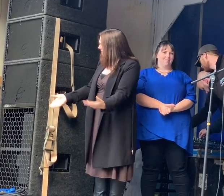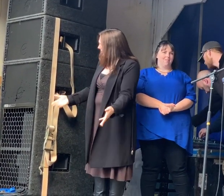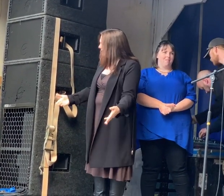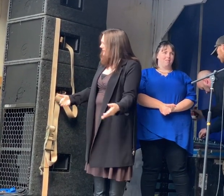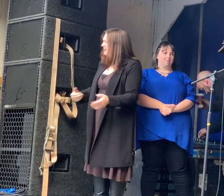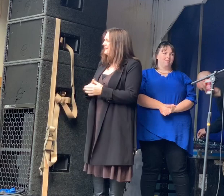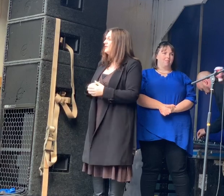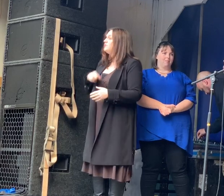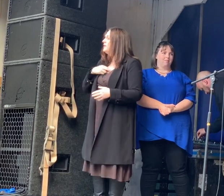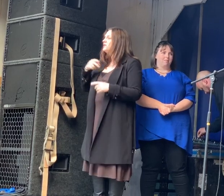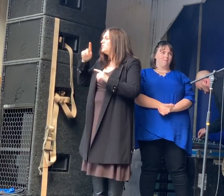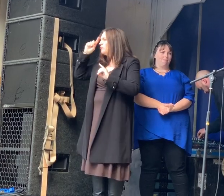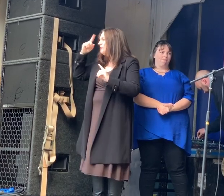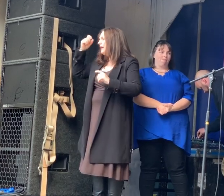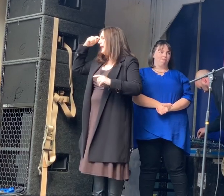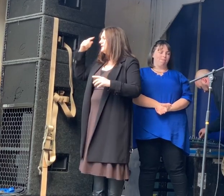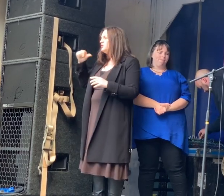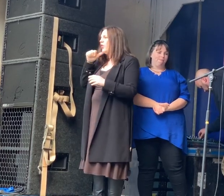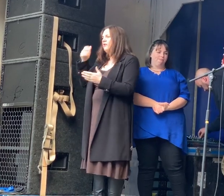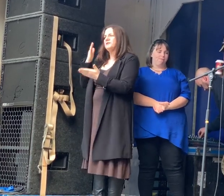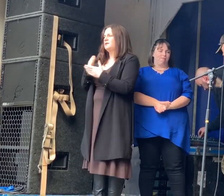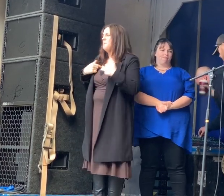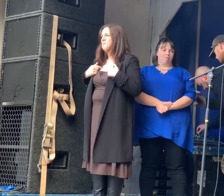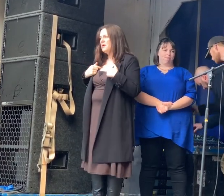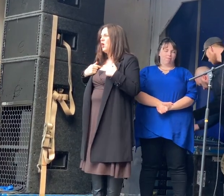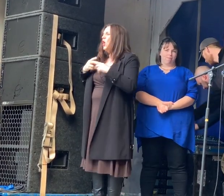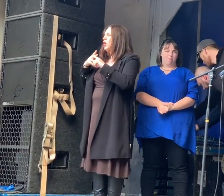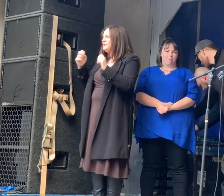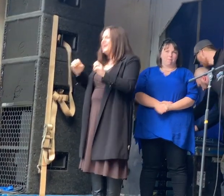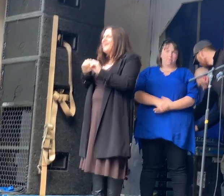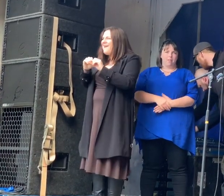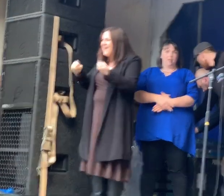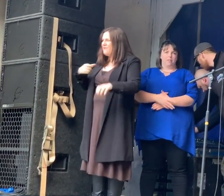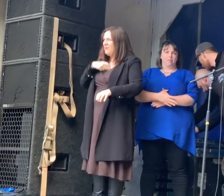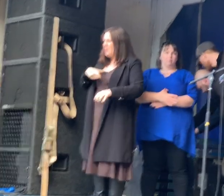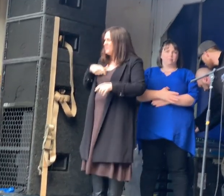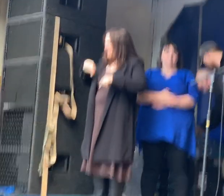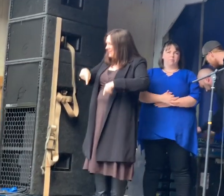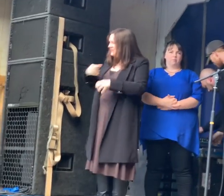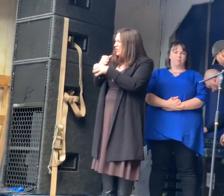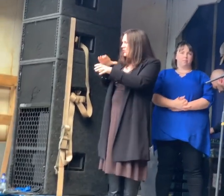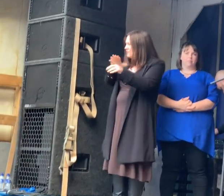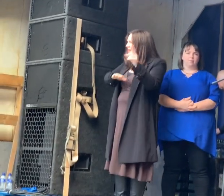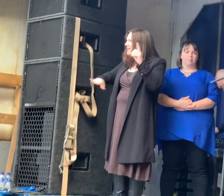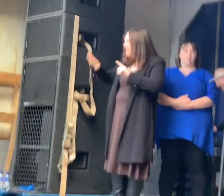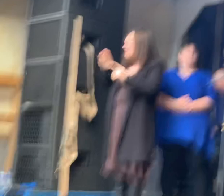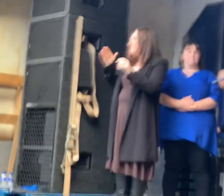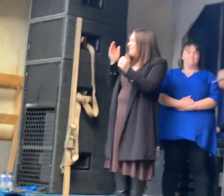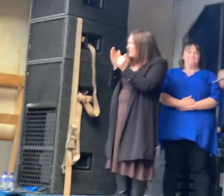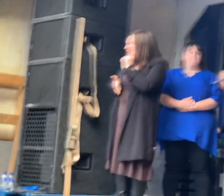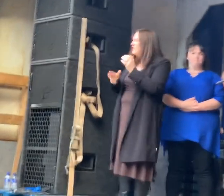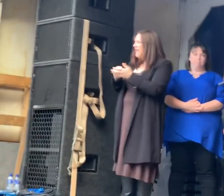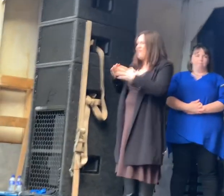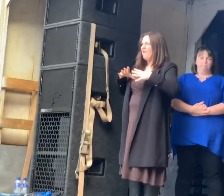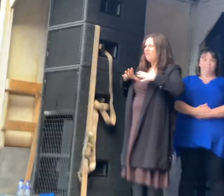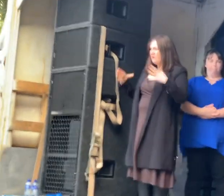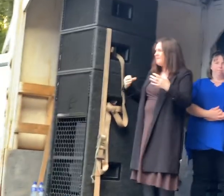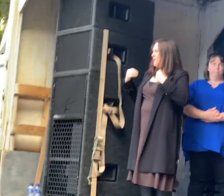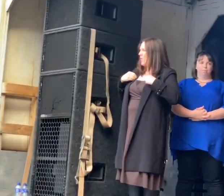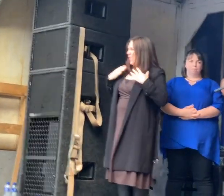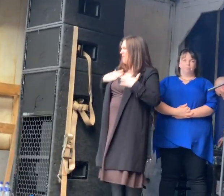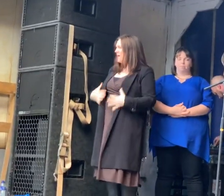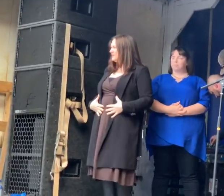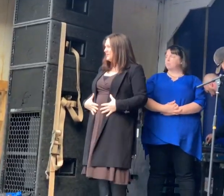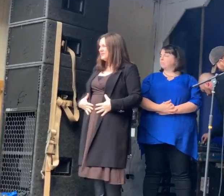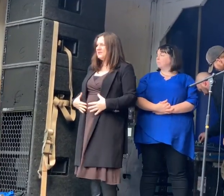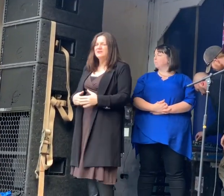So what they don't realise is that I won't stop. Not until every person in this country has complete freedom over their own